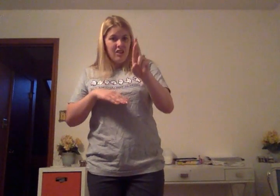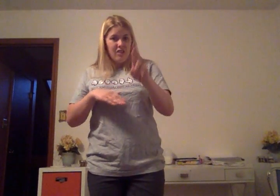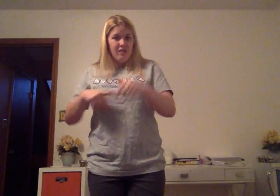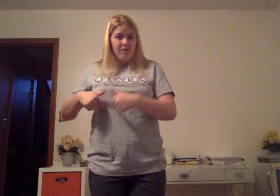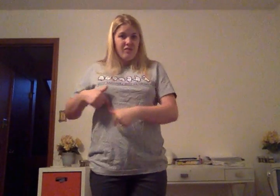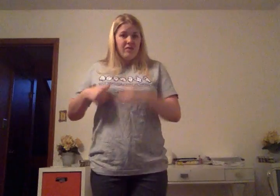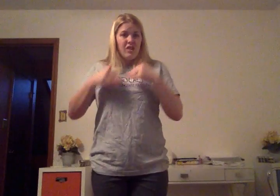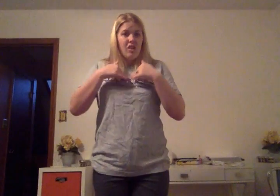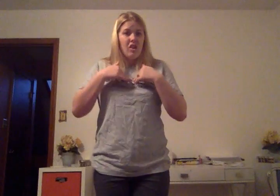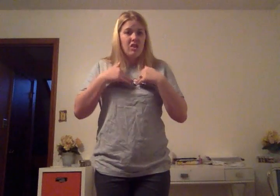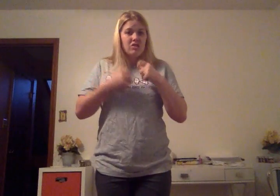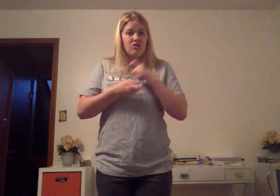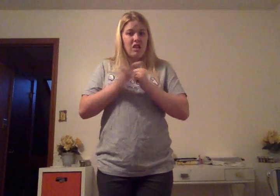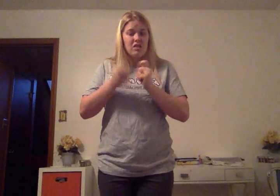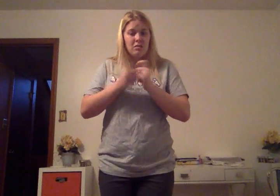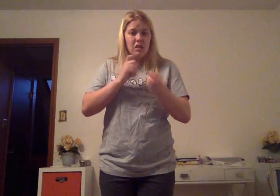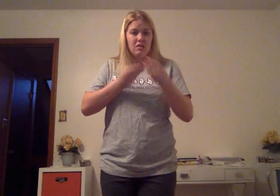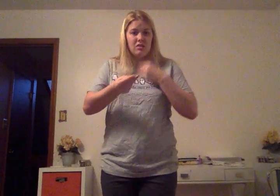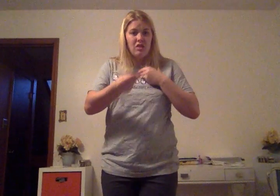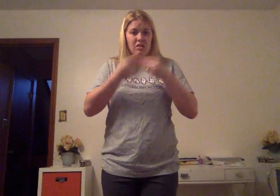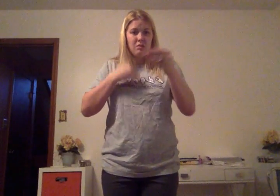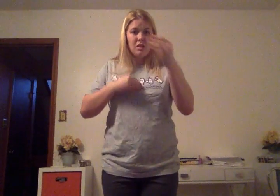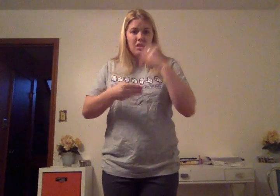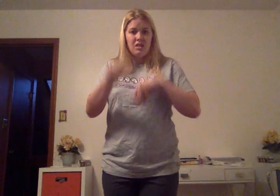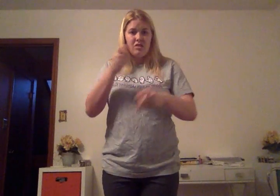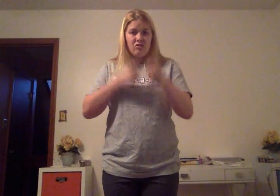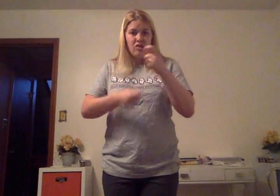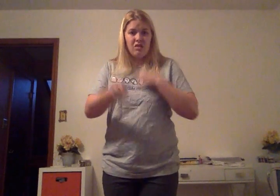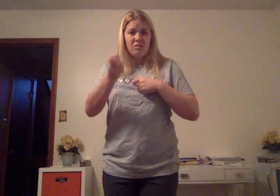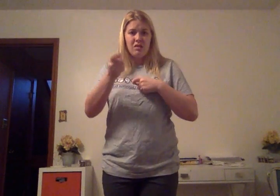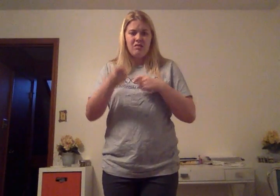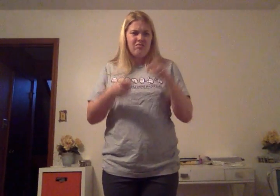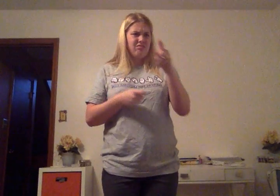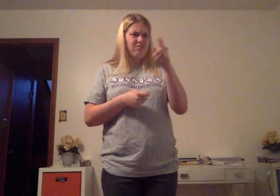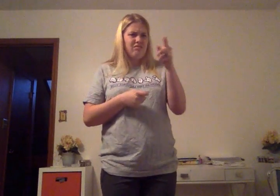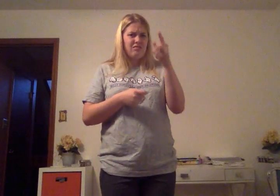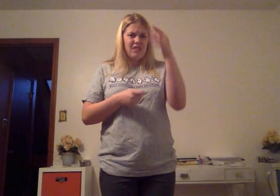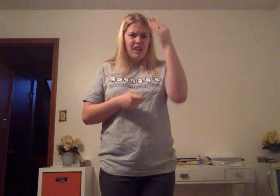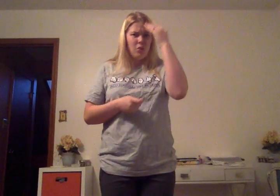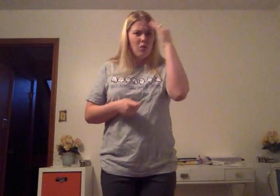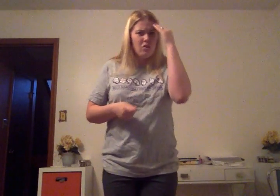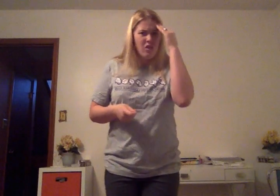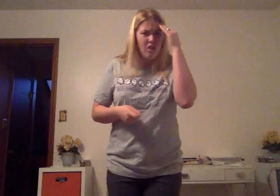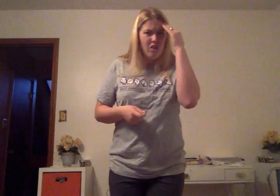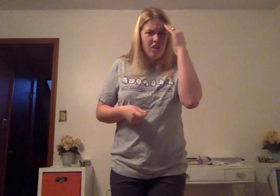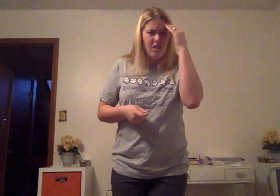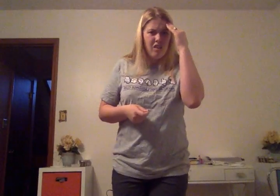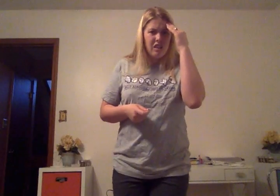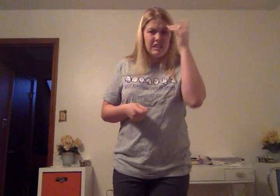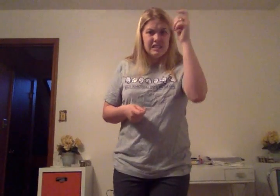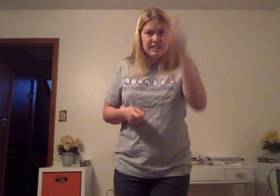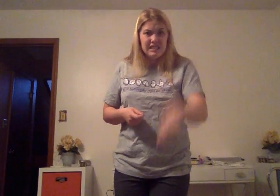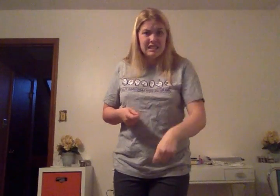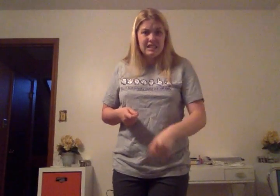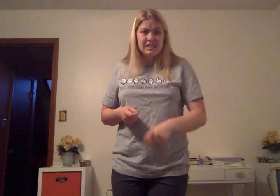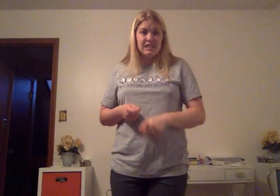heart transplant, all these things. I don't think people are aware of how much that's in need. And there are simple things you can do, like